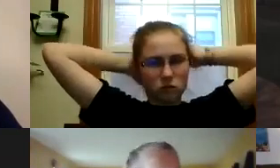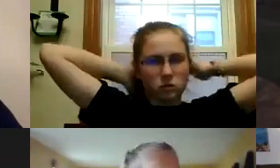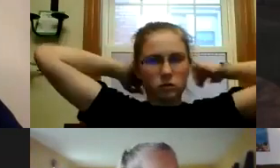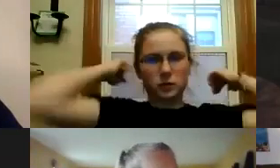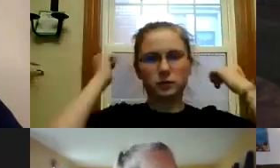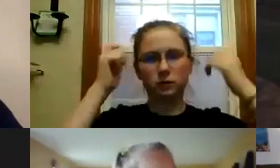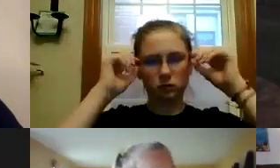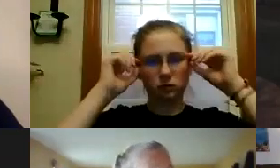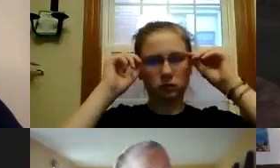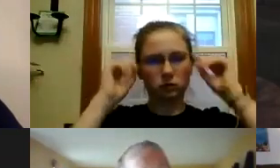Mm-hmm.